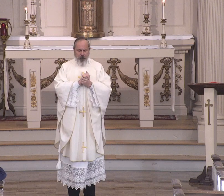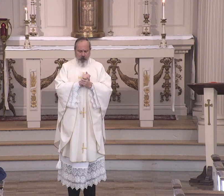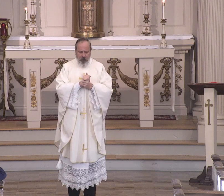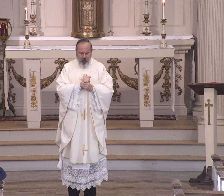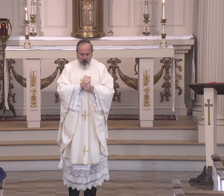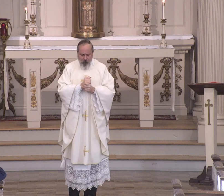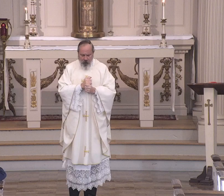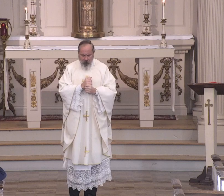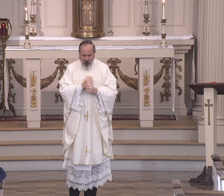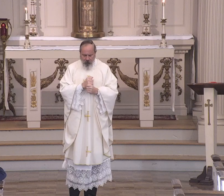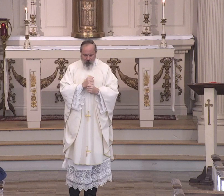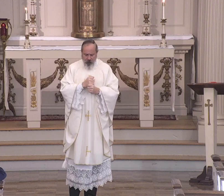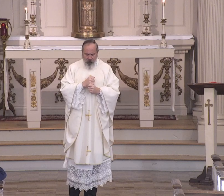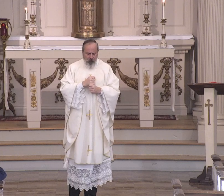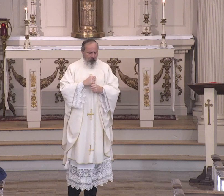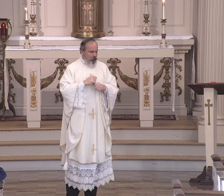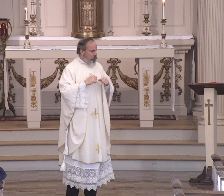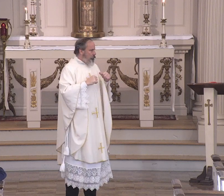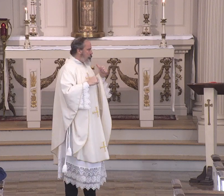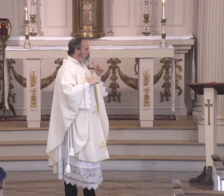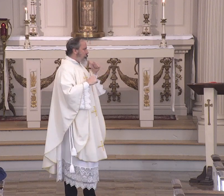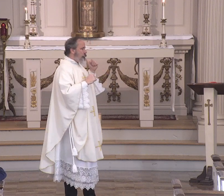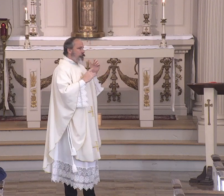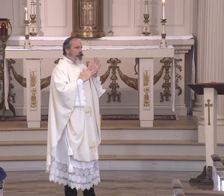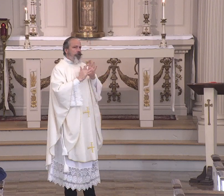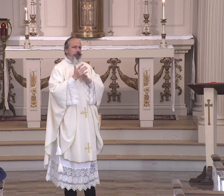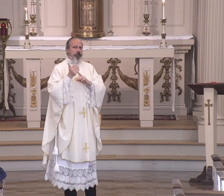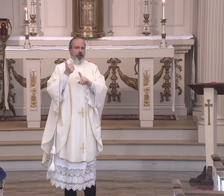It would be a loss that we would all have to face.